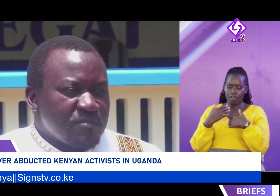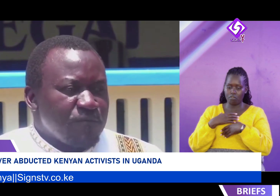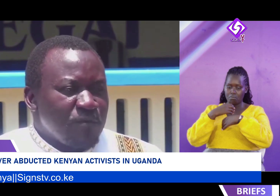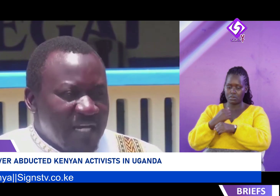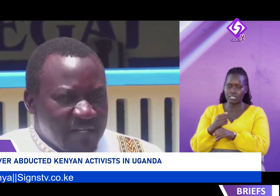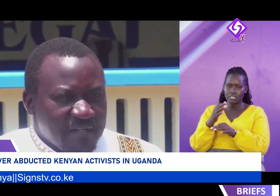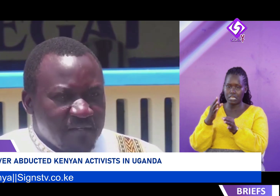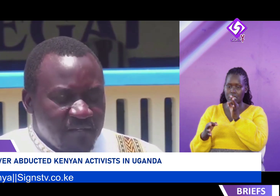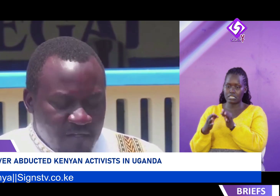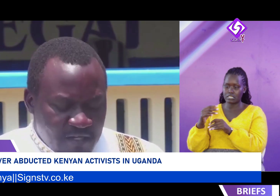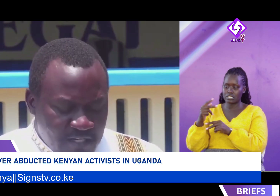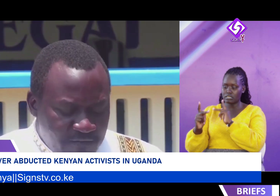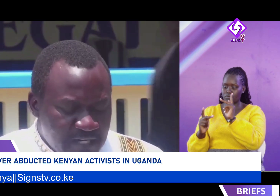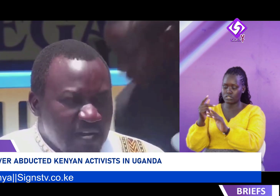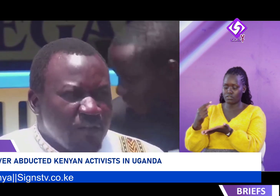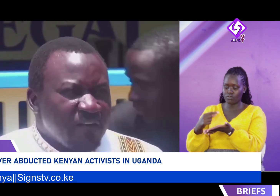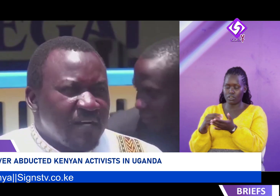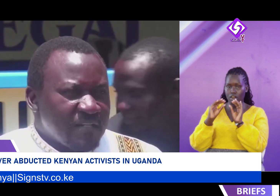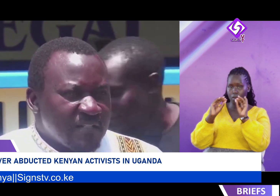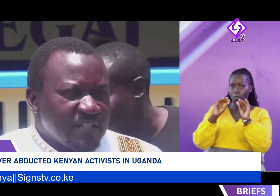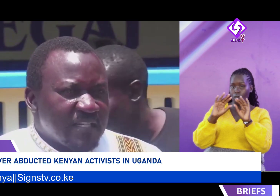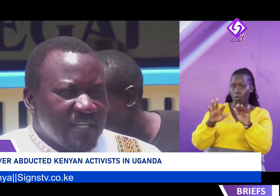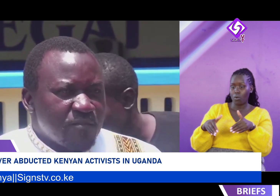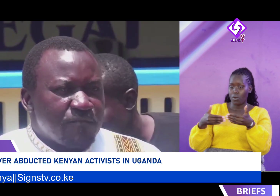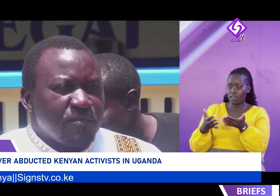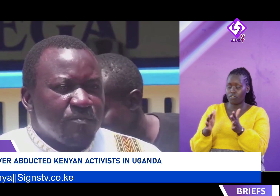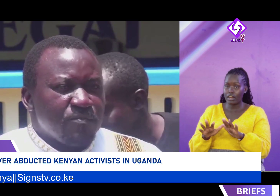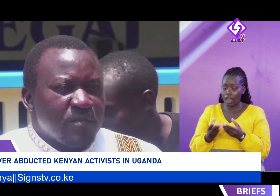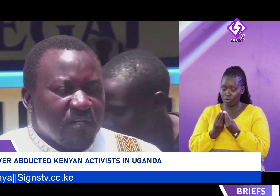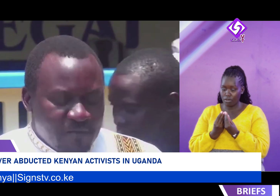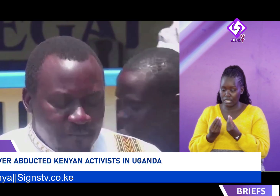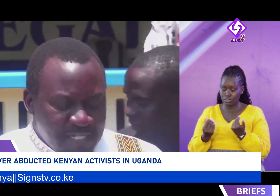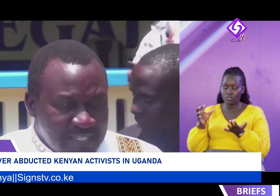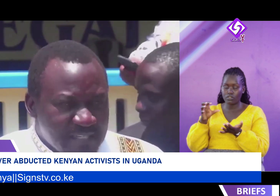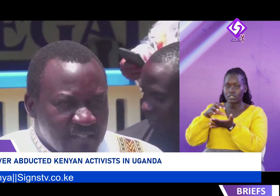of Uganda, given how they have handled the case of Besigye.